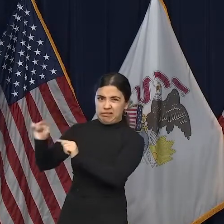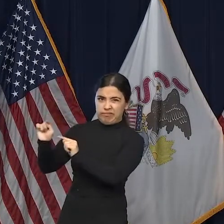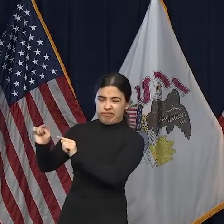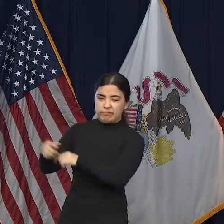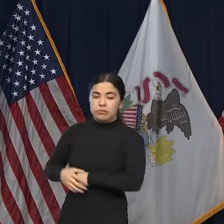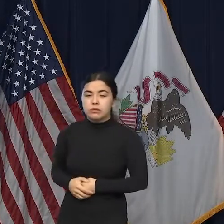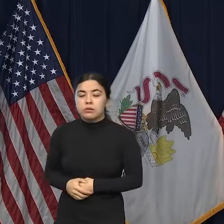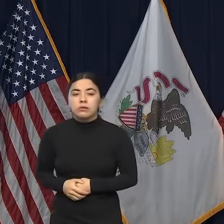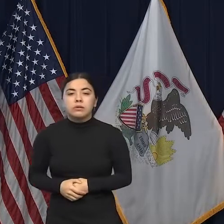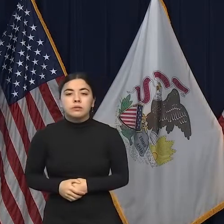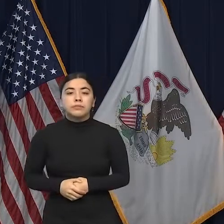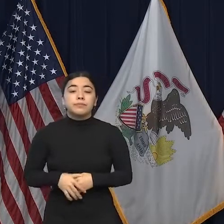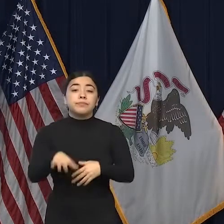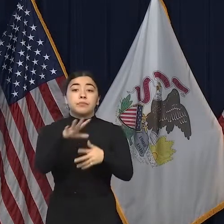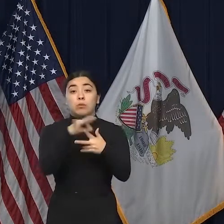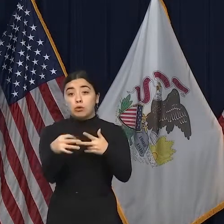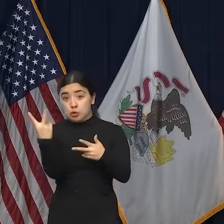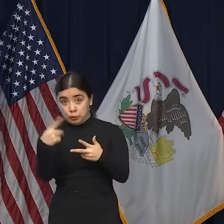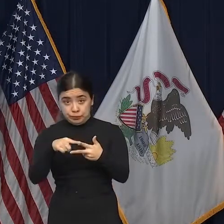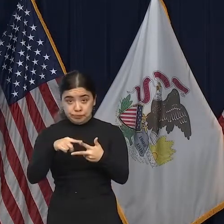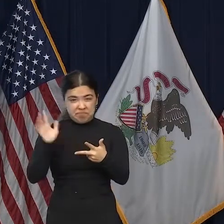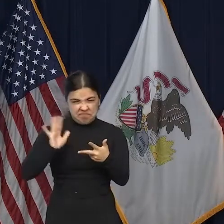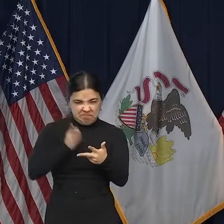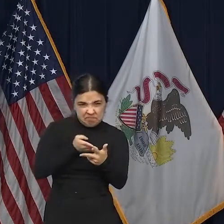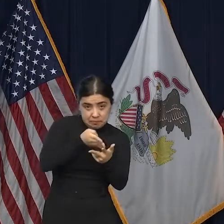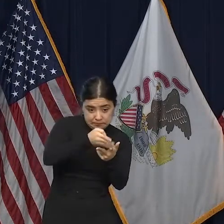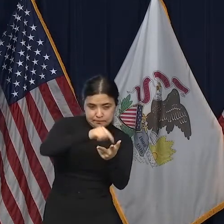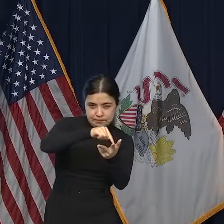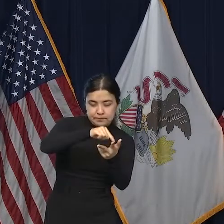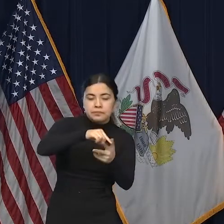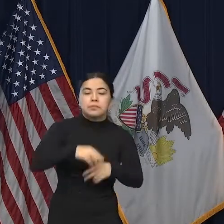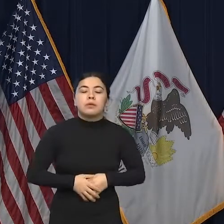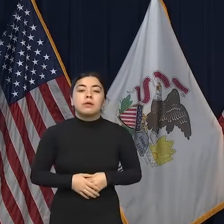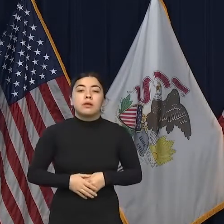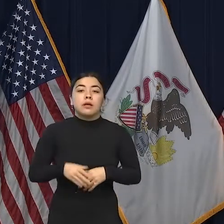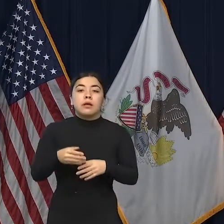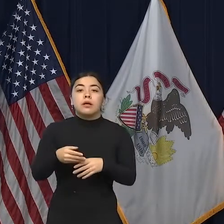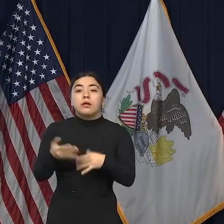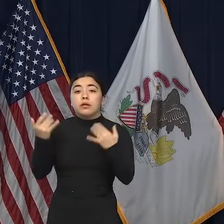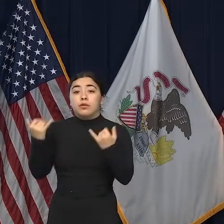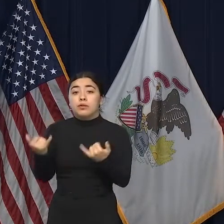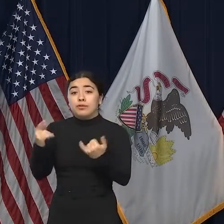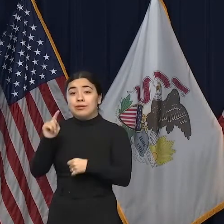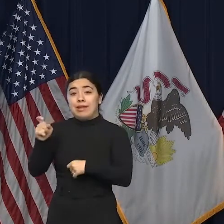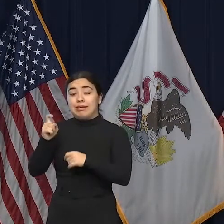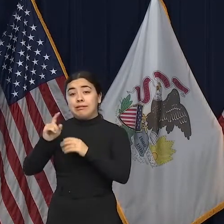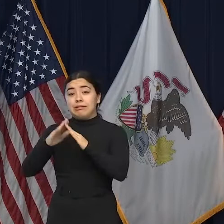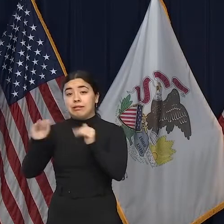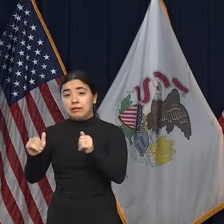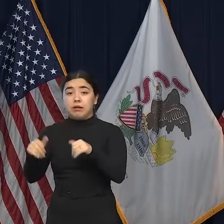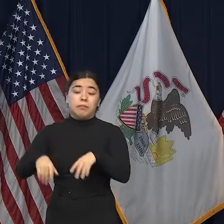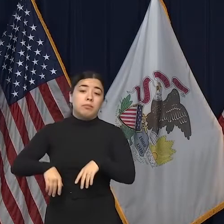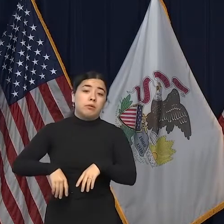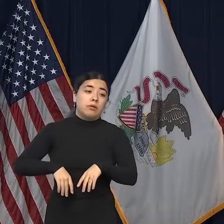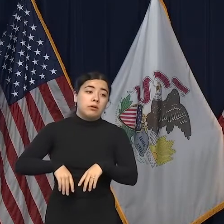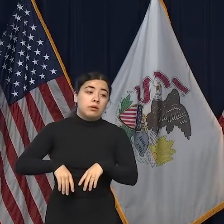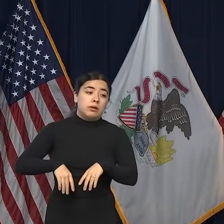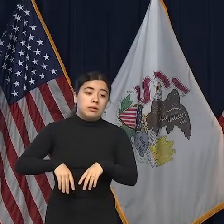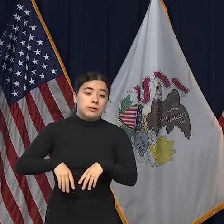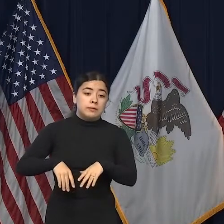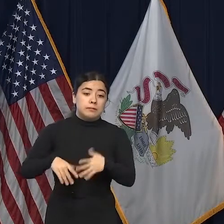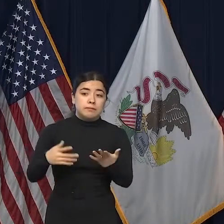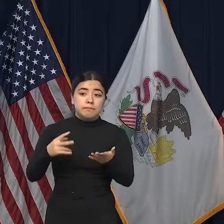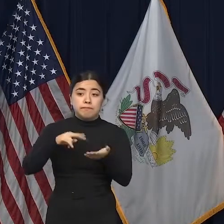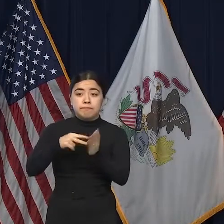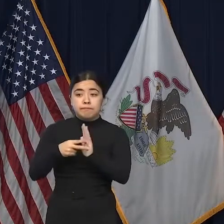2, raise revenue within our current regressive flat tax system and impose a higher flat tax, which